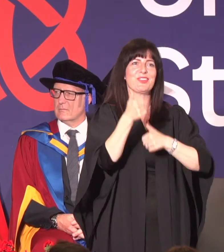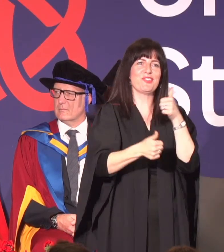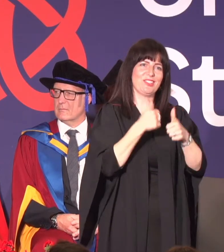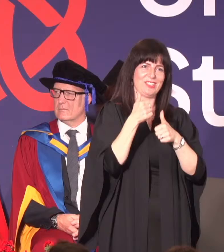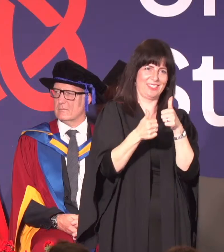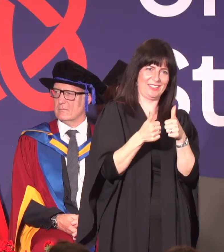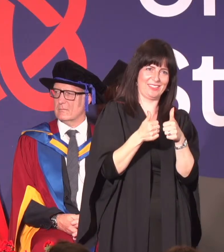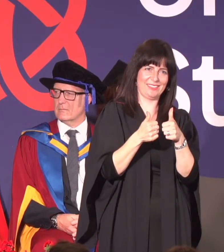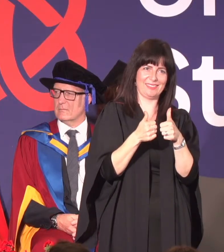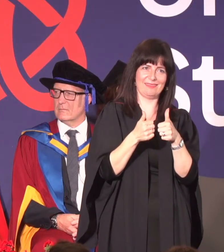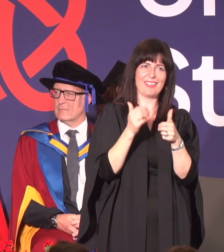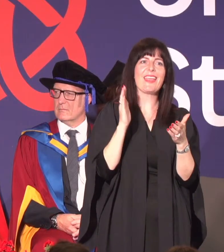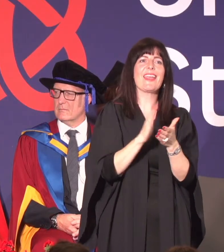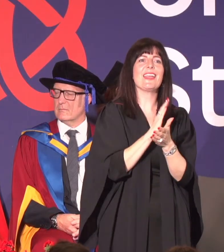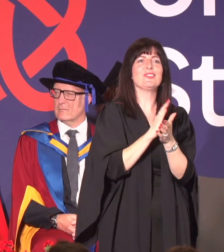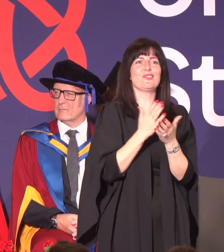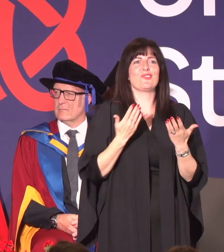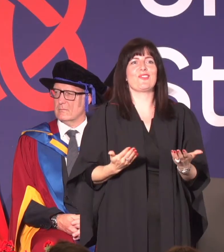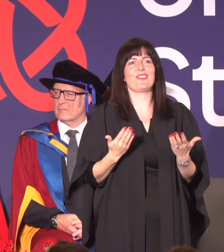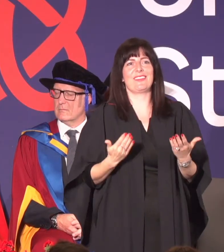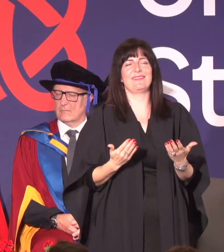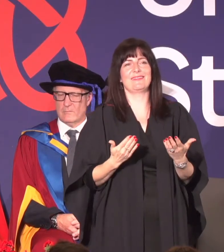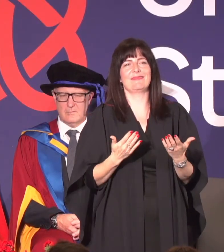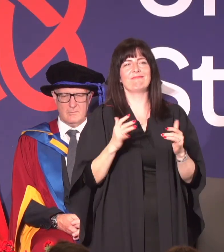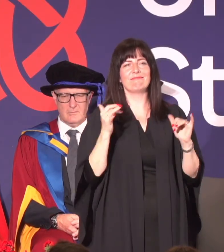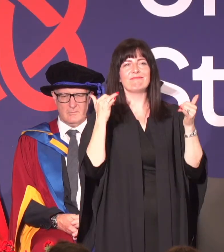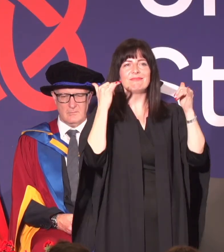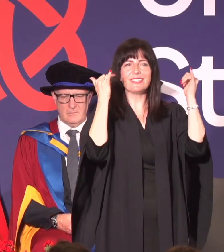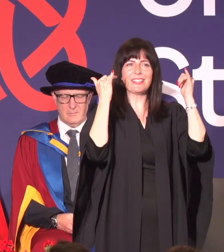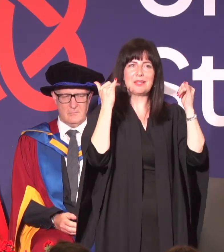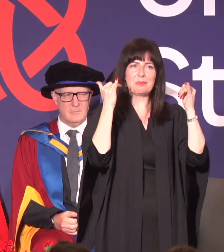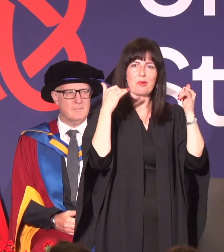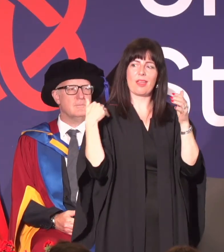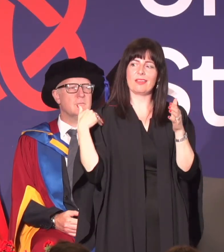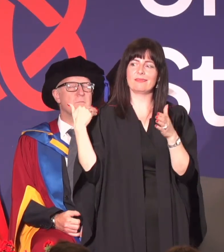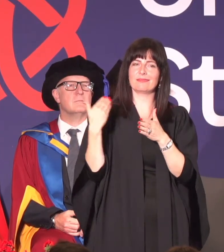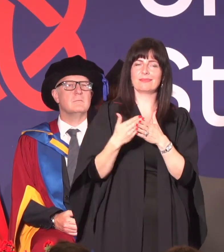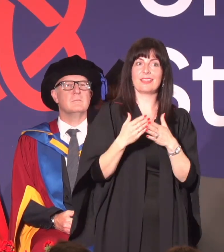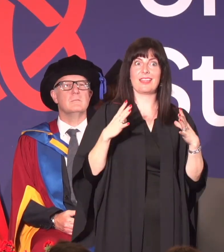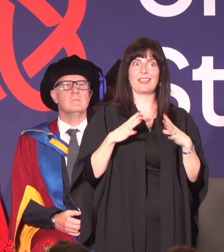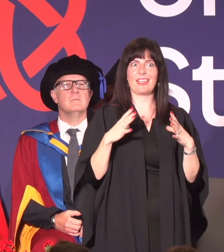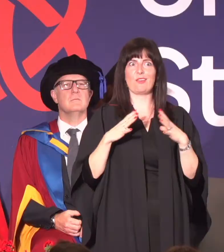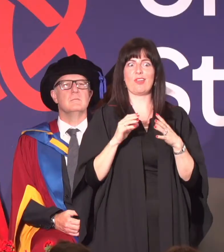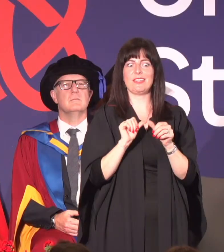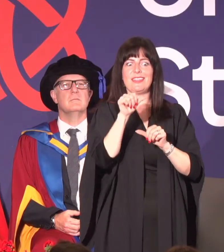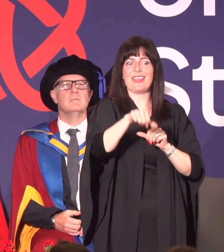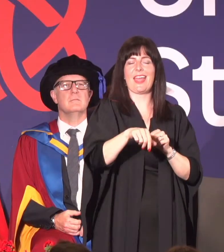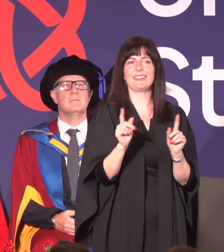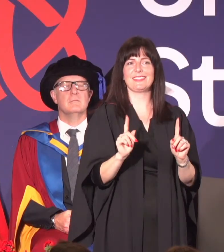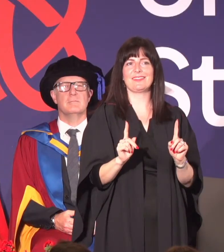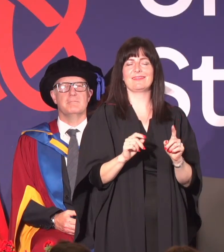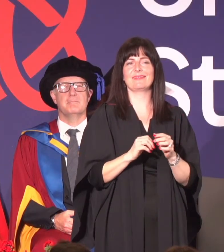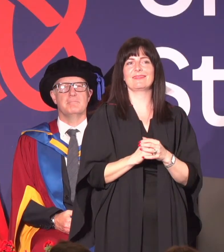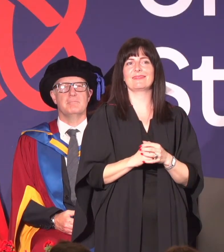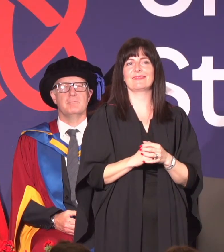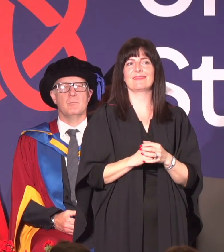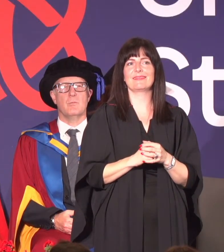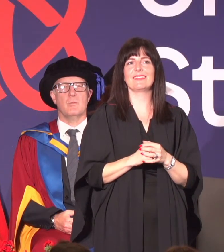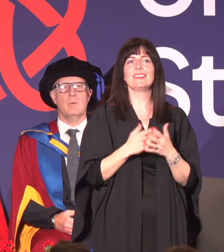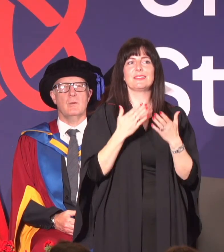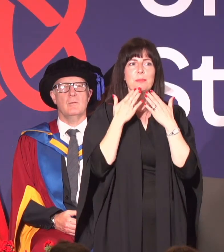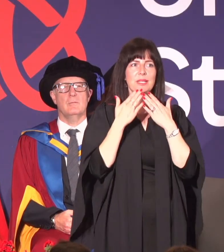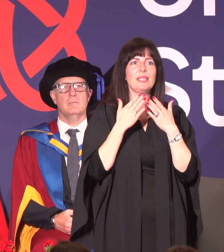Congratulations. Enjoy today, celebrate how far you've come, and get ready for whatever comes next. So,